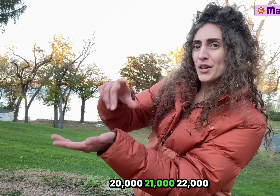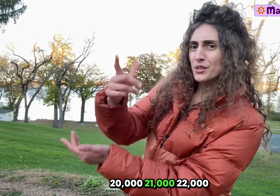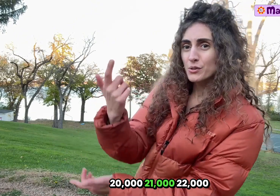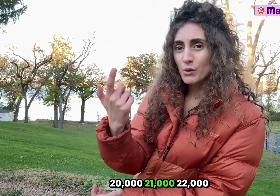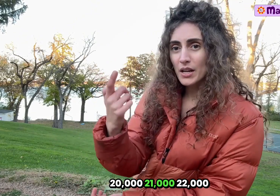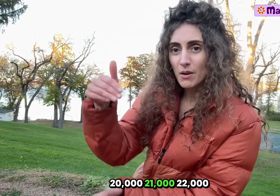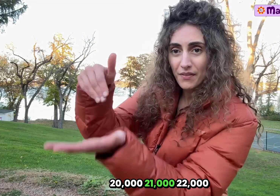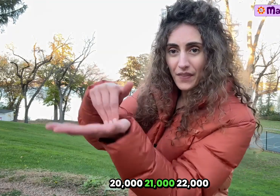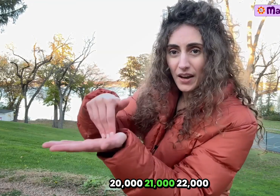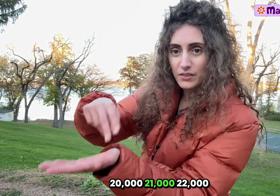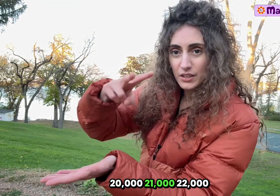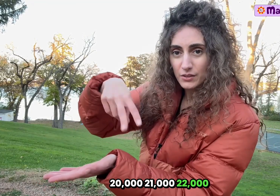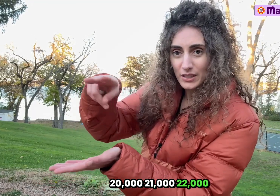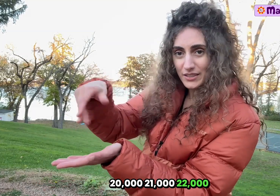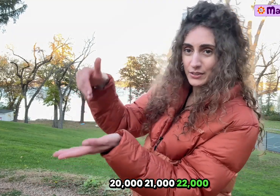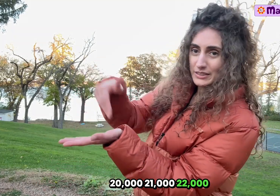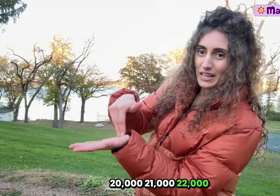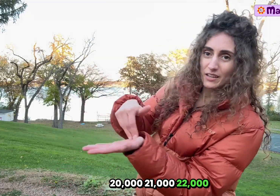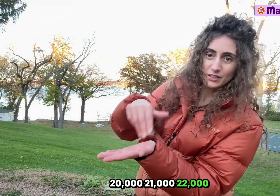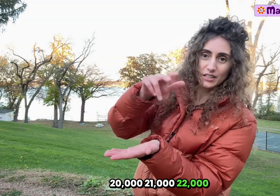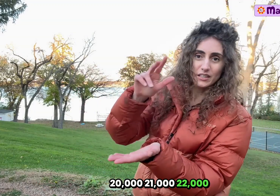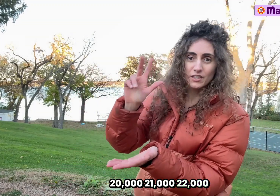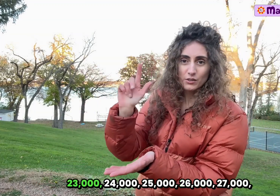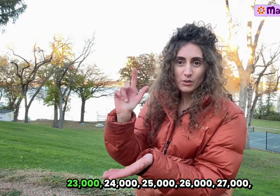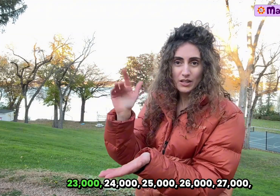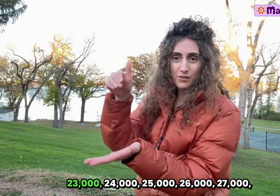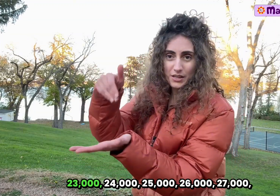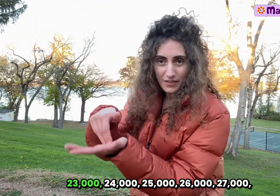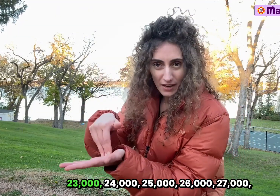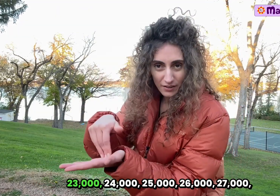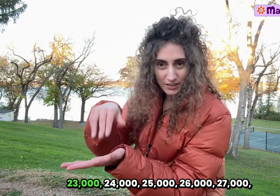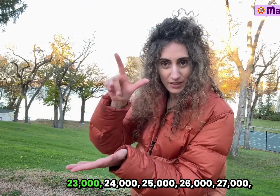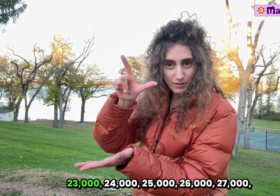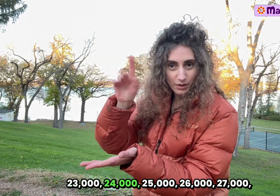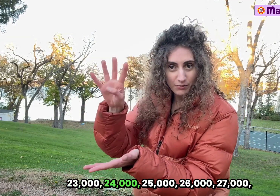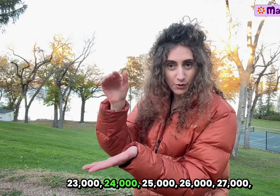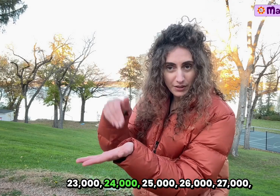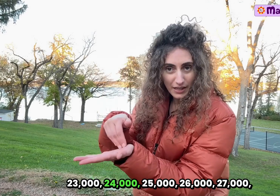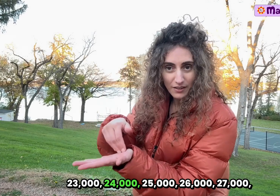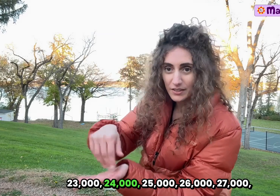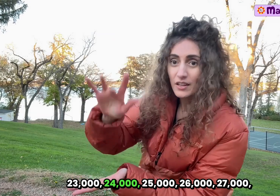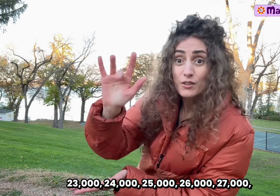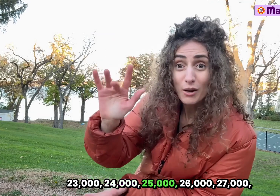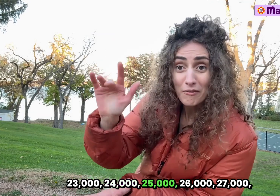twenty one thousand, twenty two thousand, twenty three thousand, twenty four thousand, 25